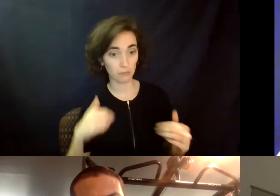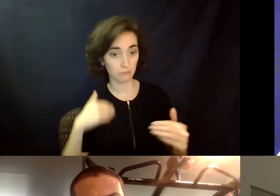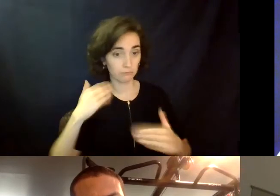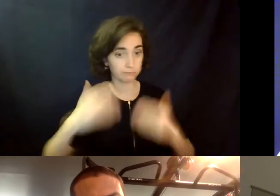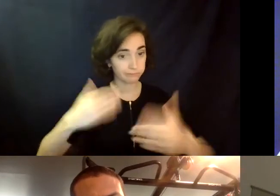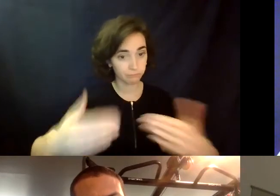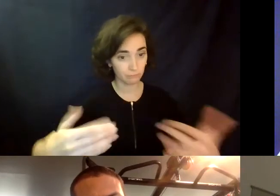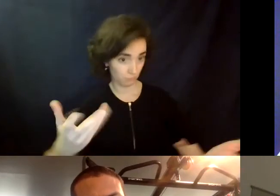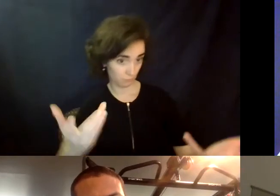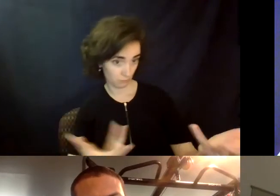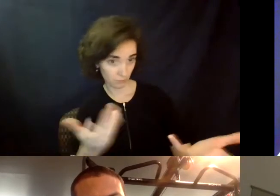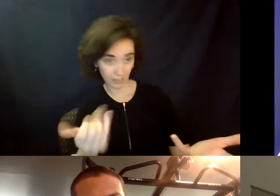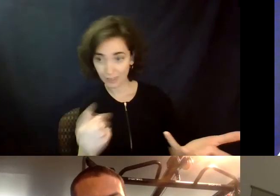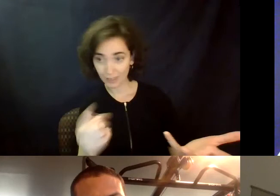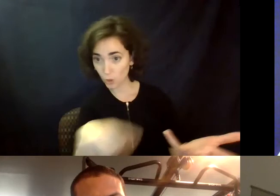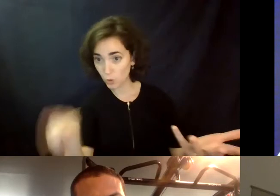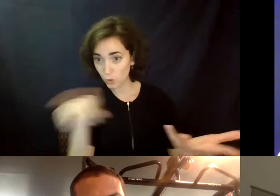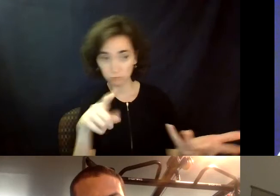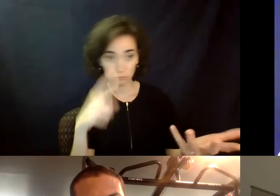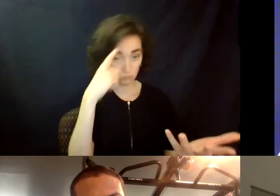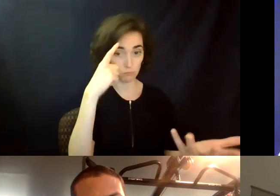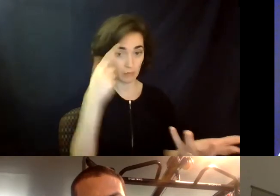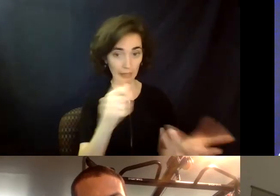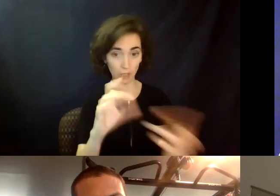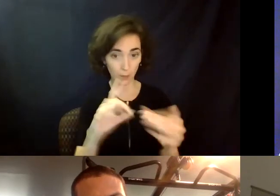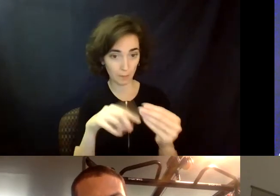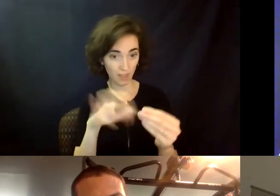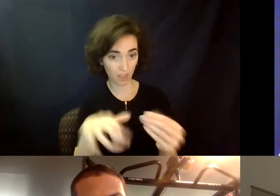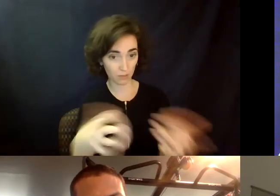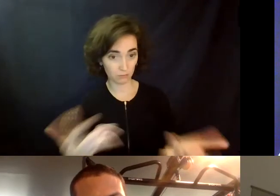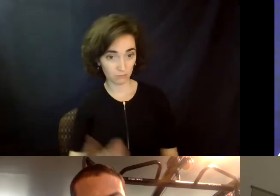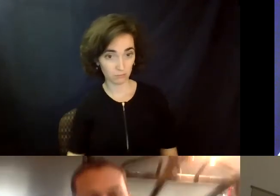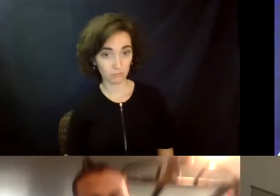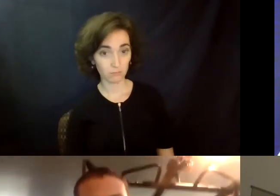I don't know if any of you have any comments or thoughts about that.